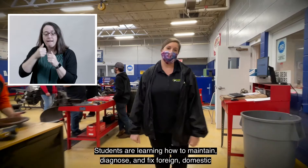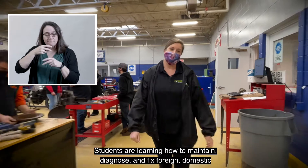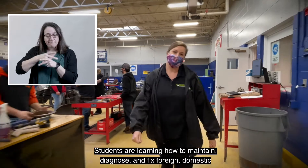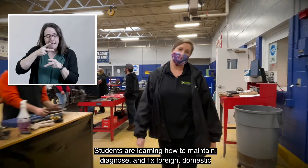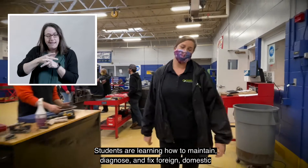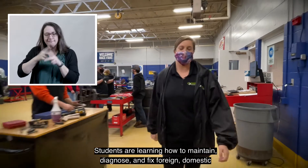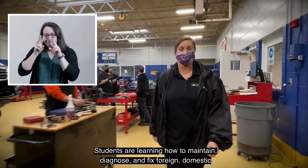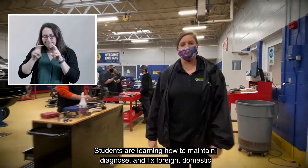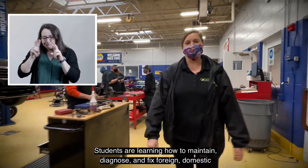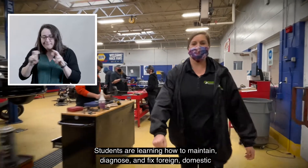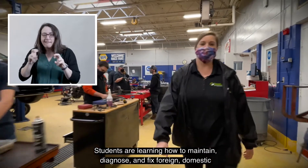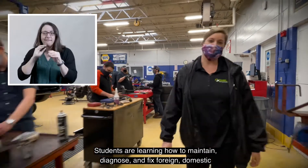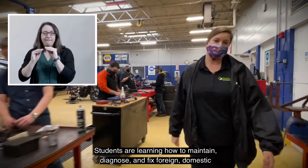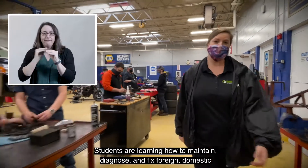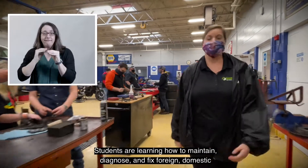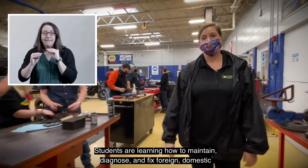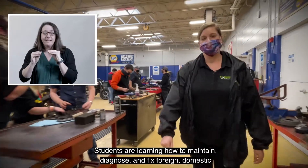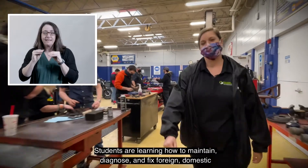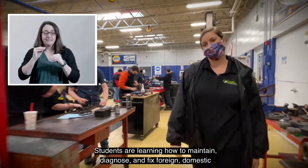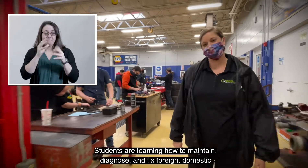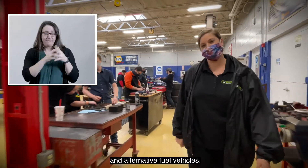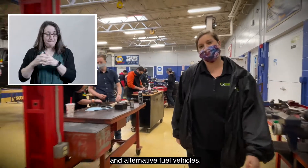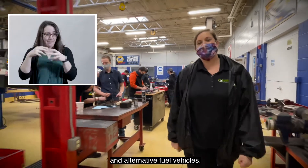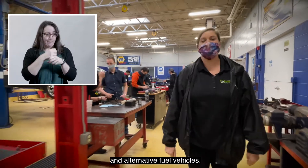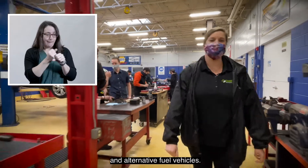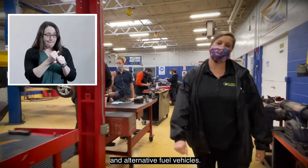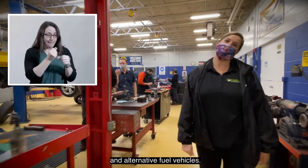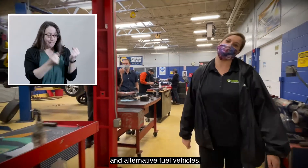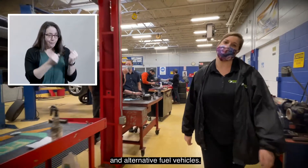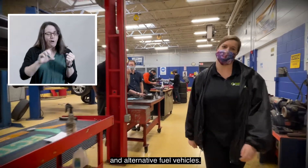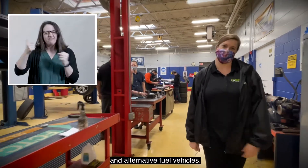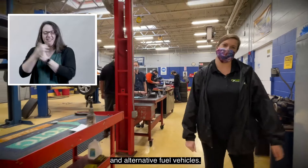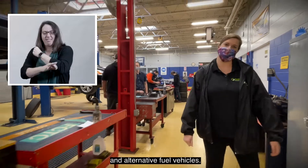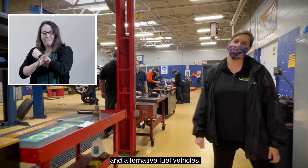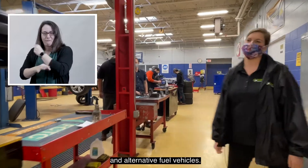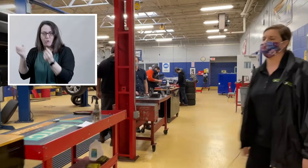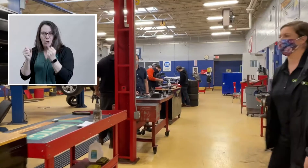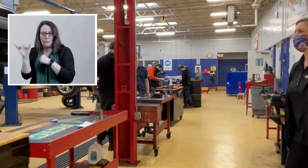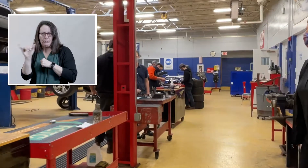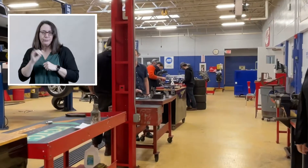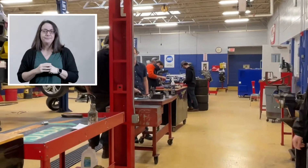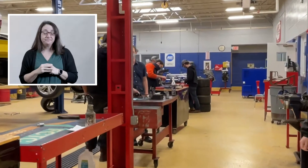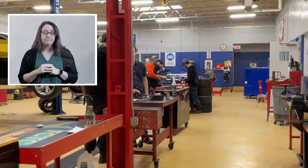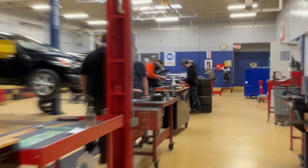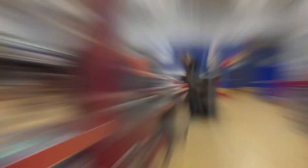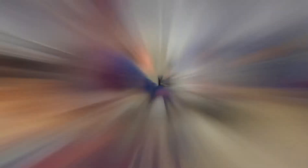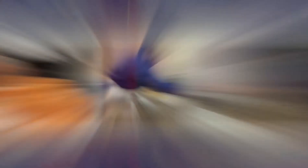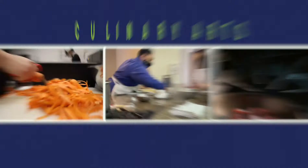how to maintain, diagnose, and fix foreign, domestic, and alternative fuel vehicles.